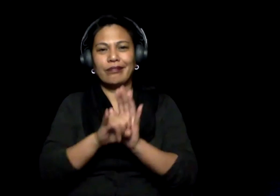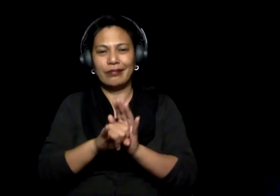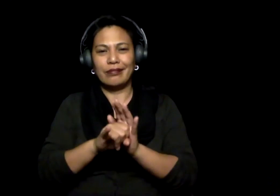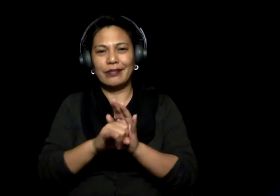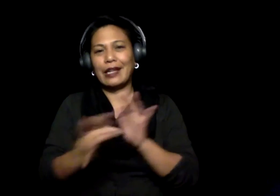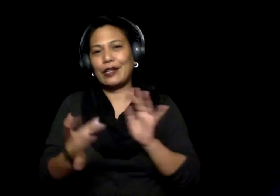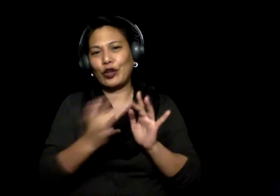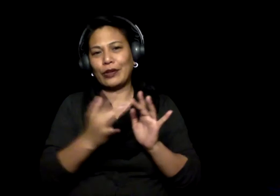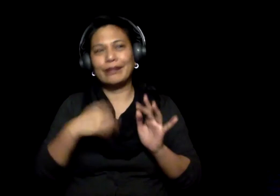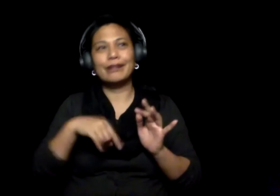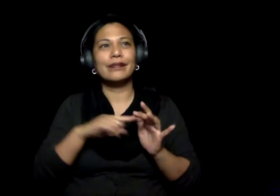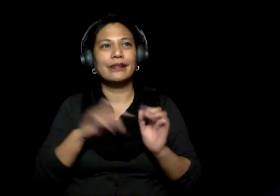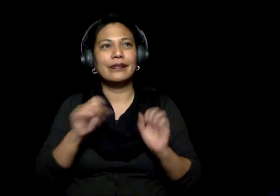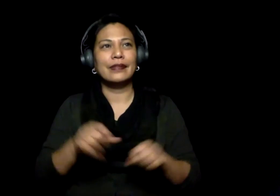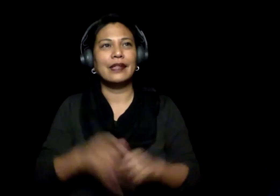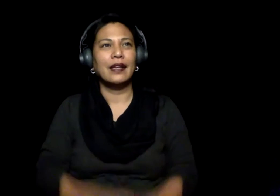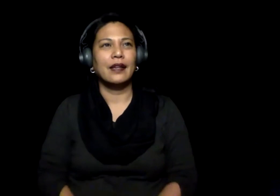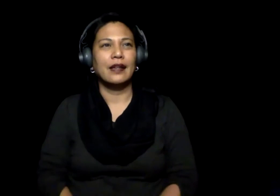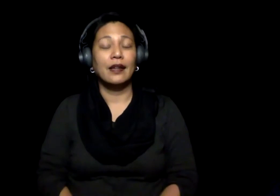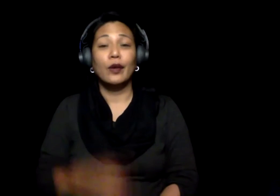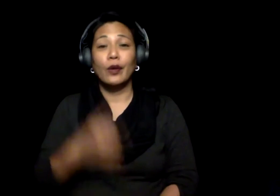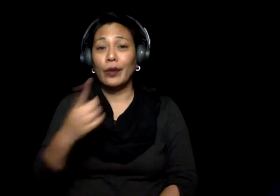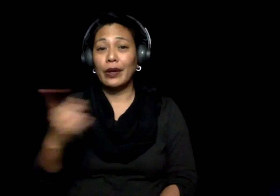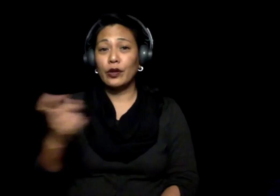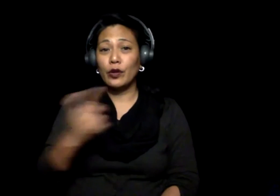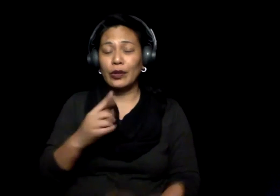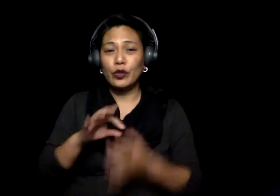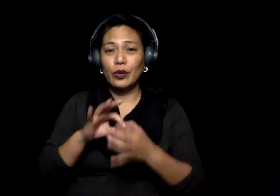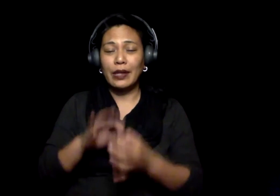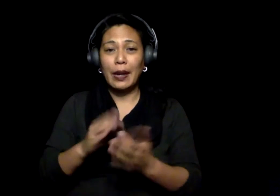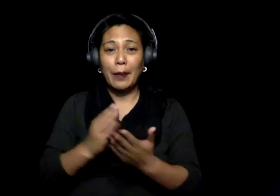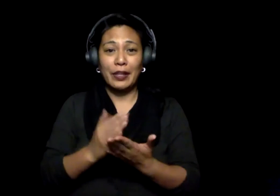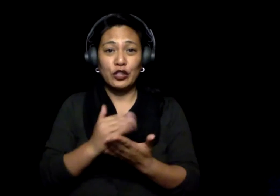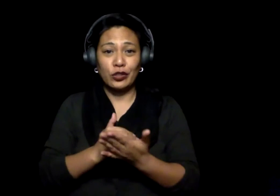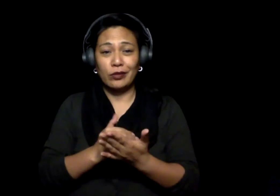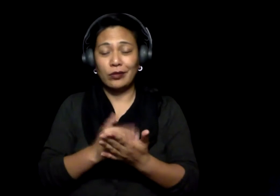So there was a question here around a budget contingency.